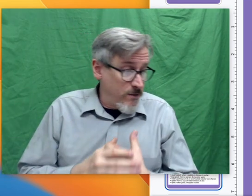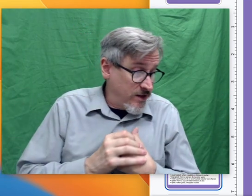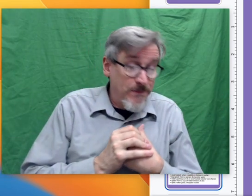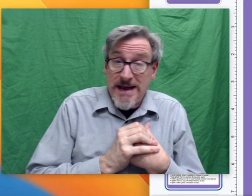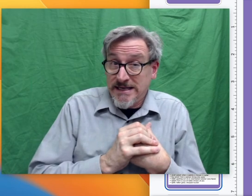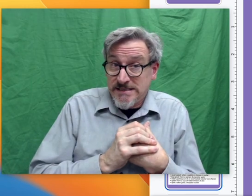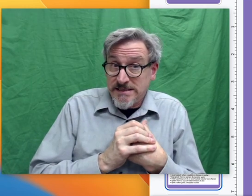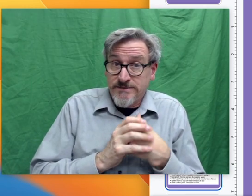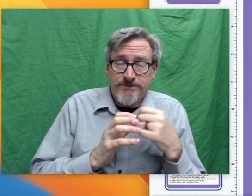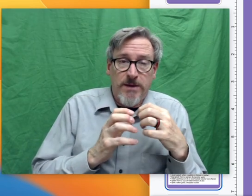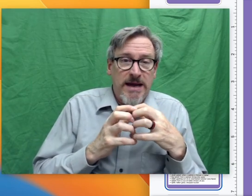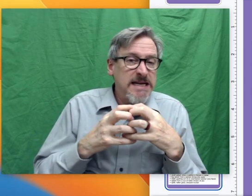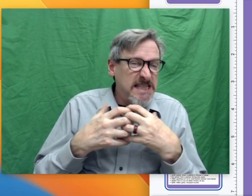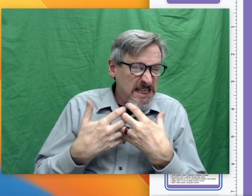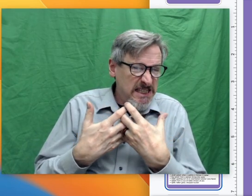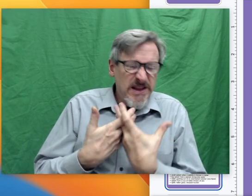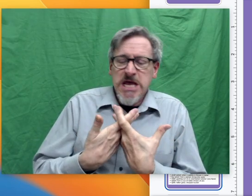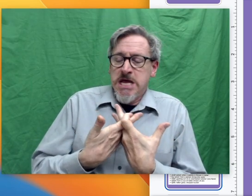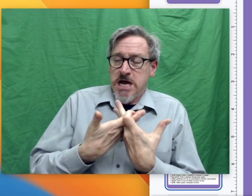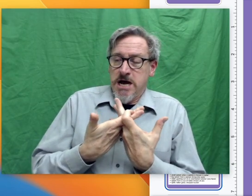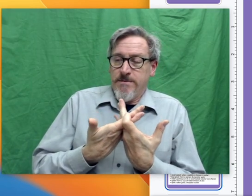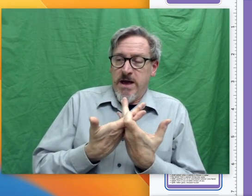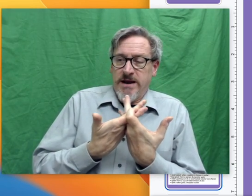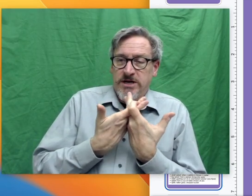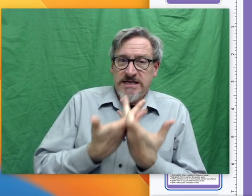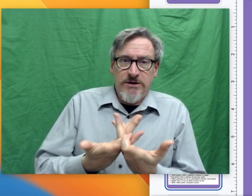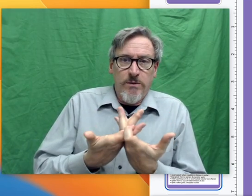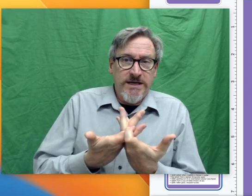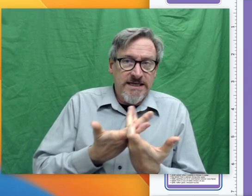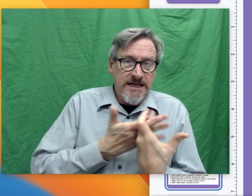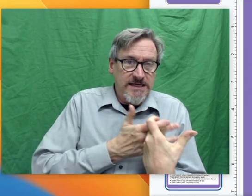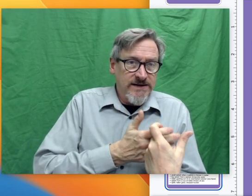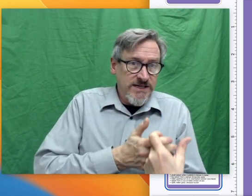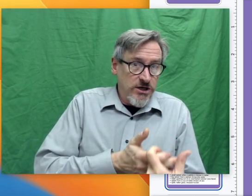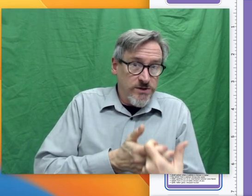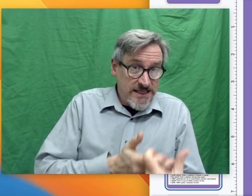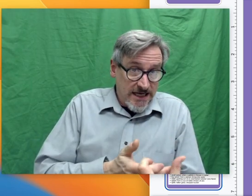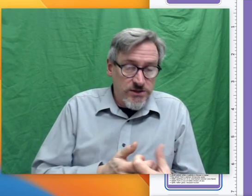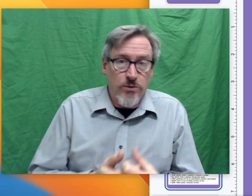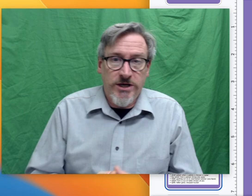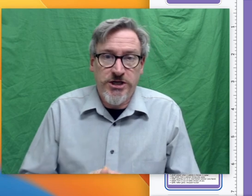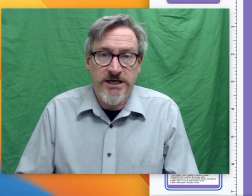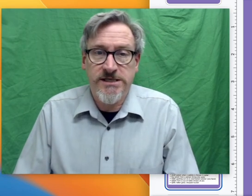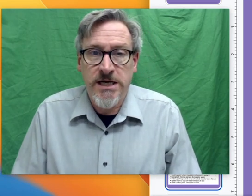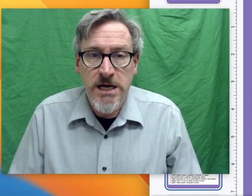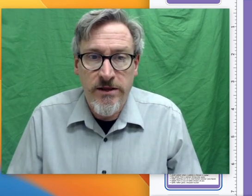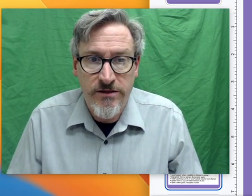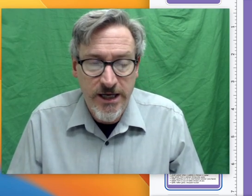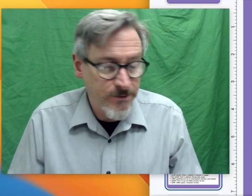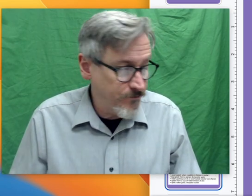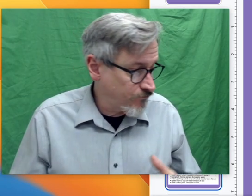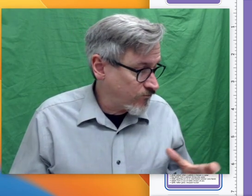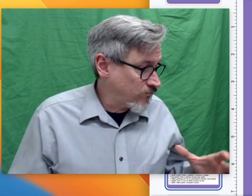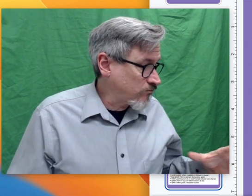the appendices. And I'm continuing what we did in 1706, which is